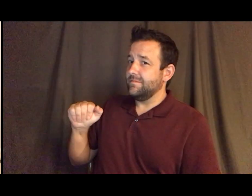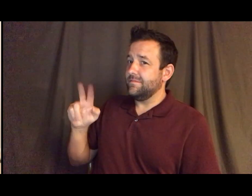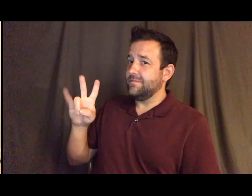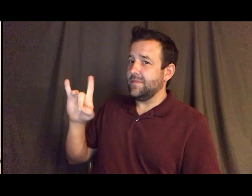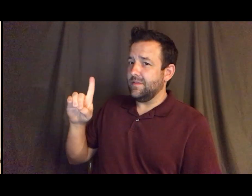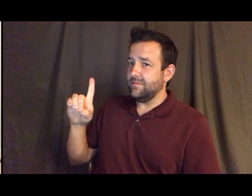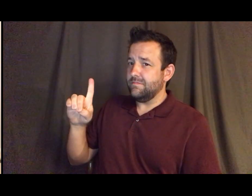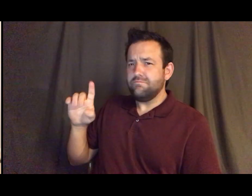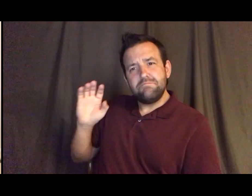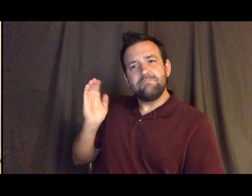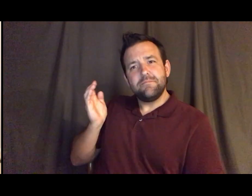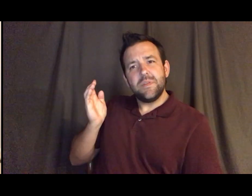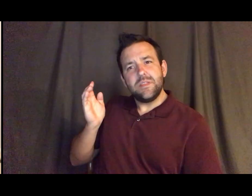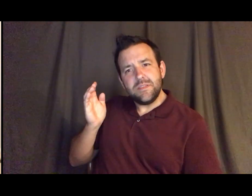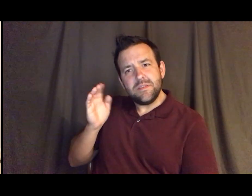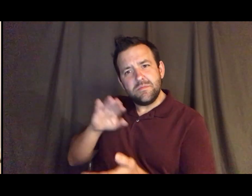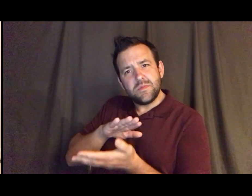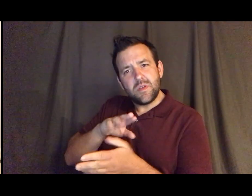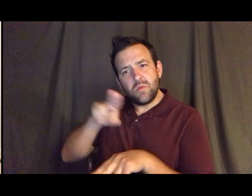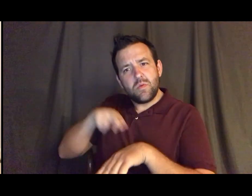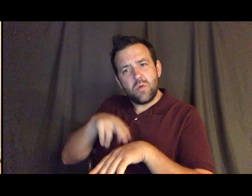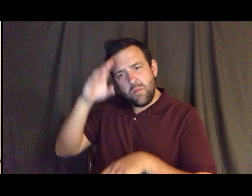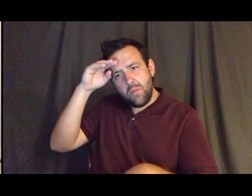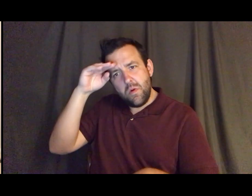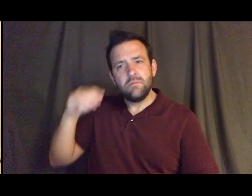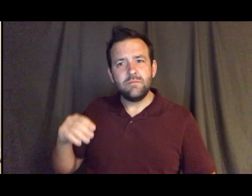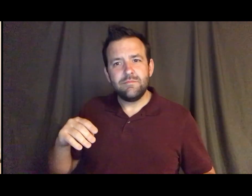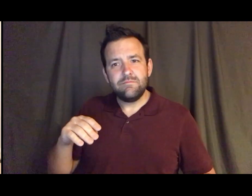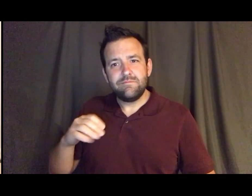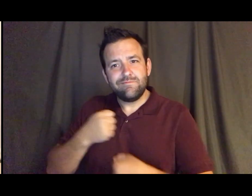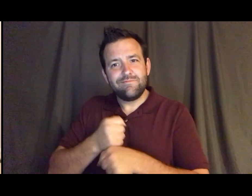friend. Sounds pretty nice.